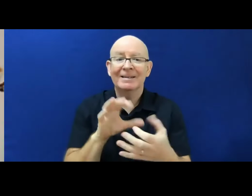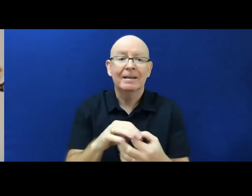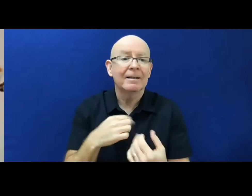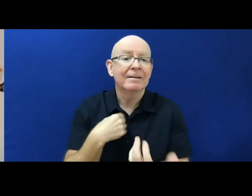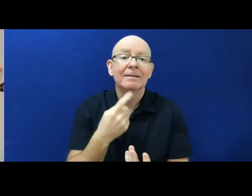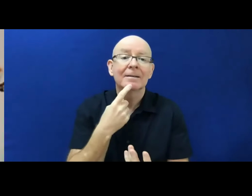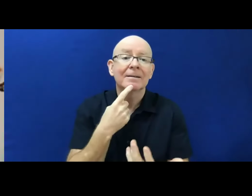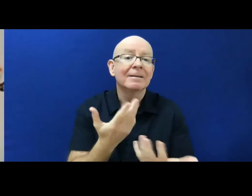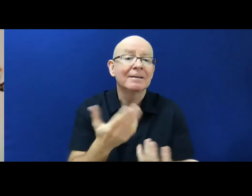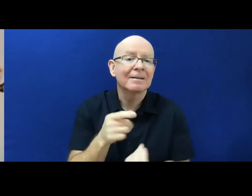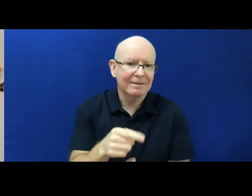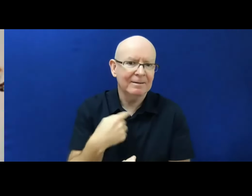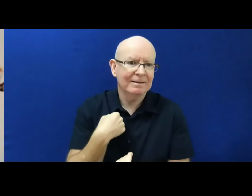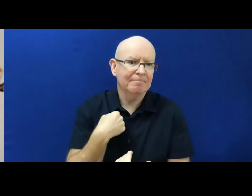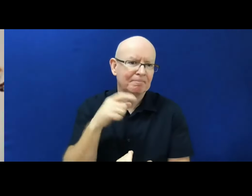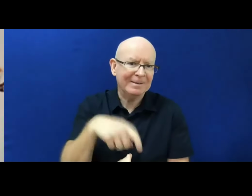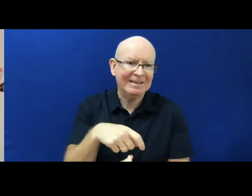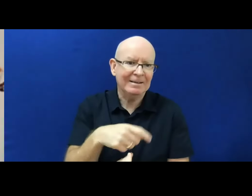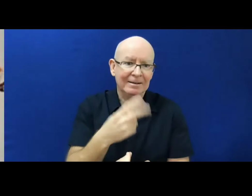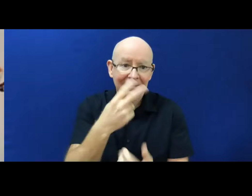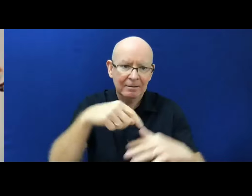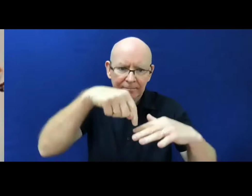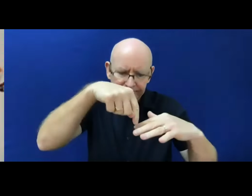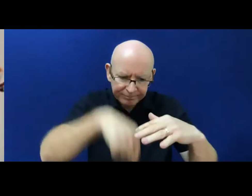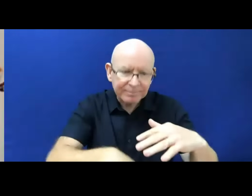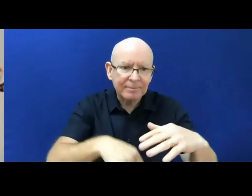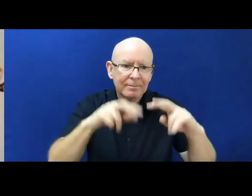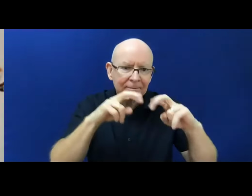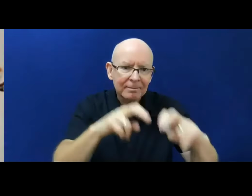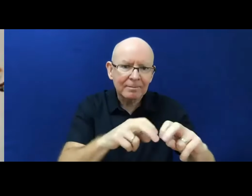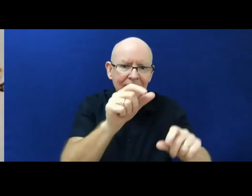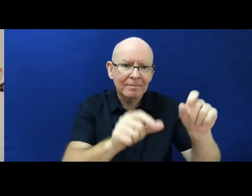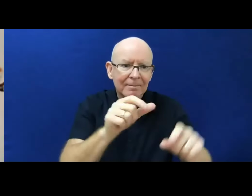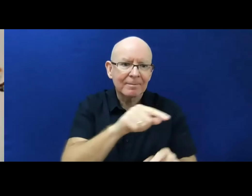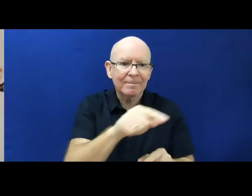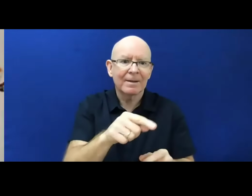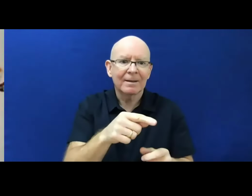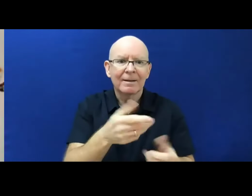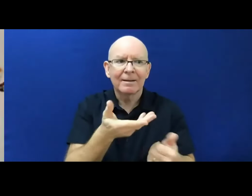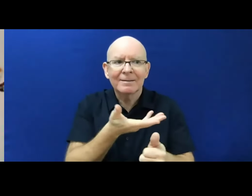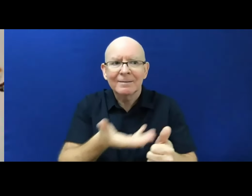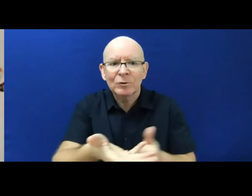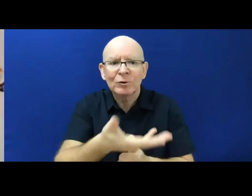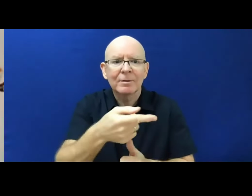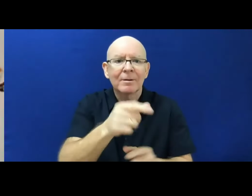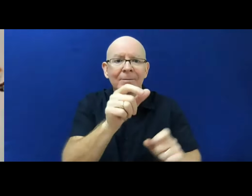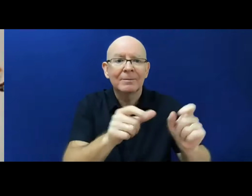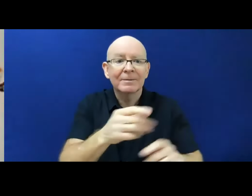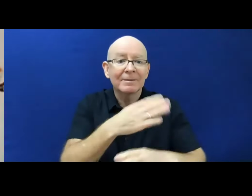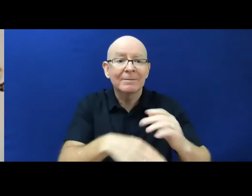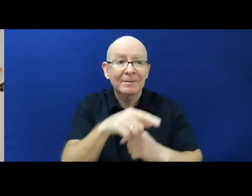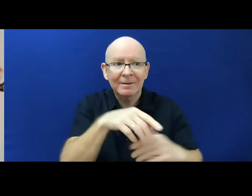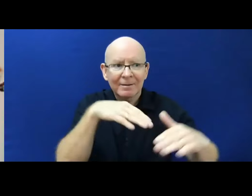ensure independent life of persons with disabilities. And we can't do that without this evidence, without more information, and also